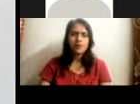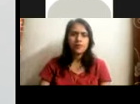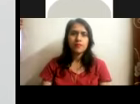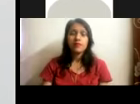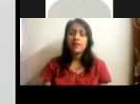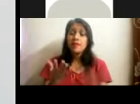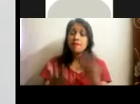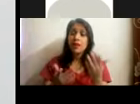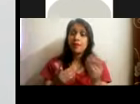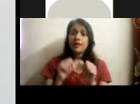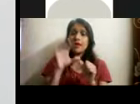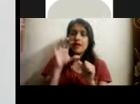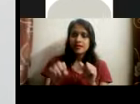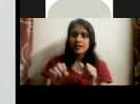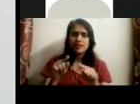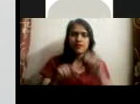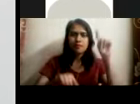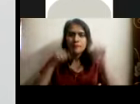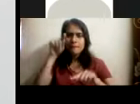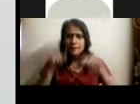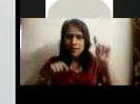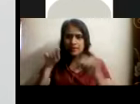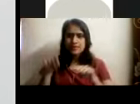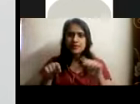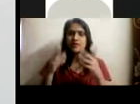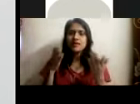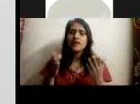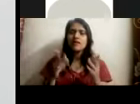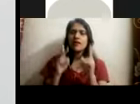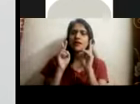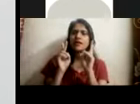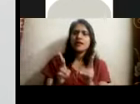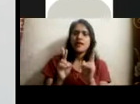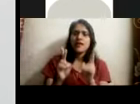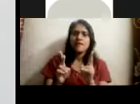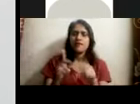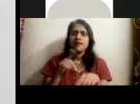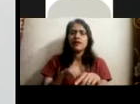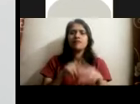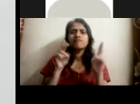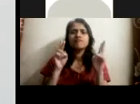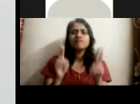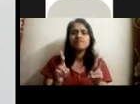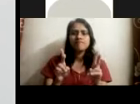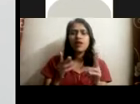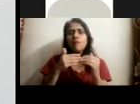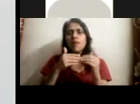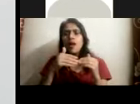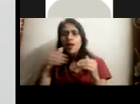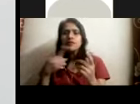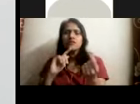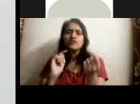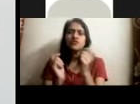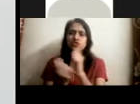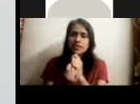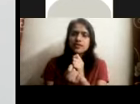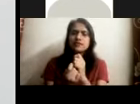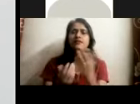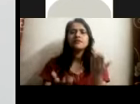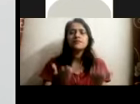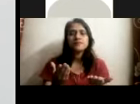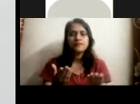be measured, and it remains the same over time, and it can be measured, it can be quantified, and we